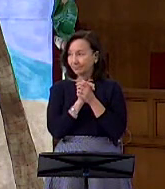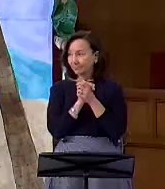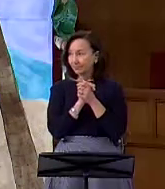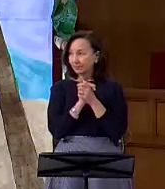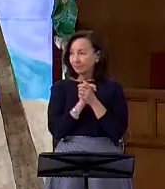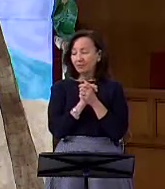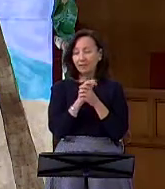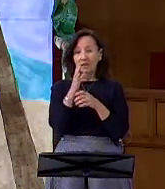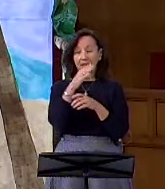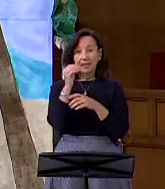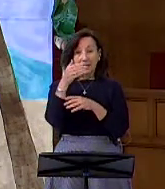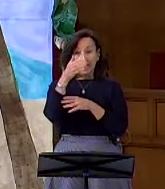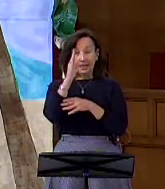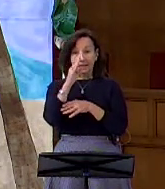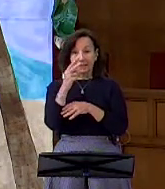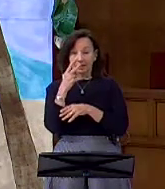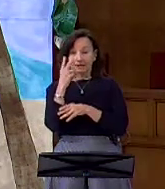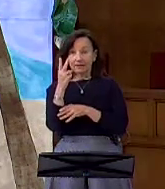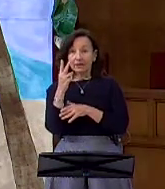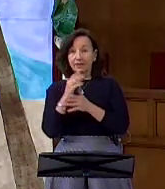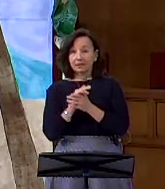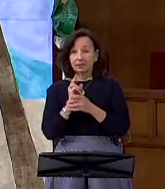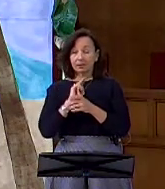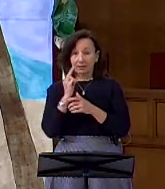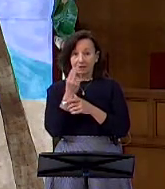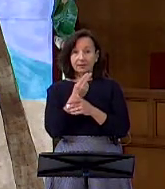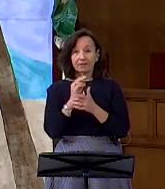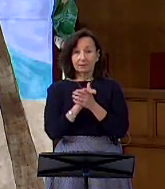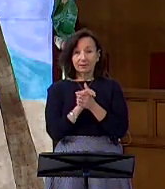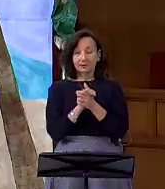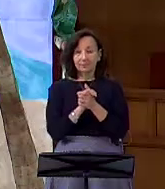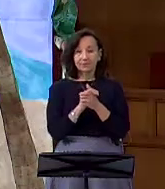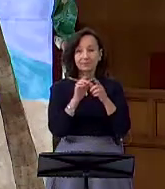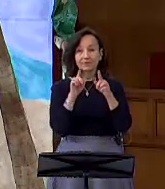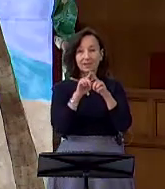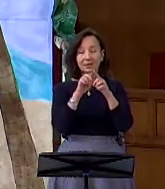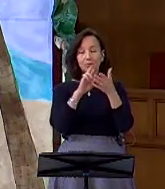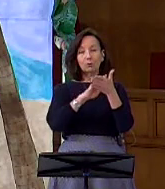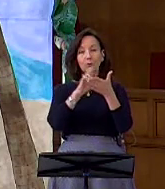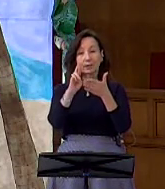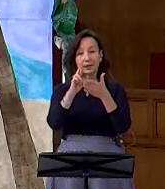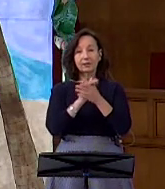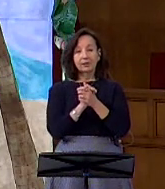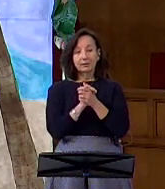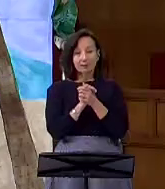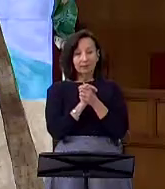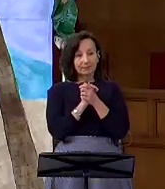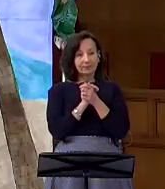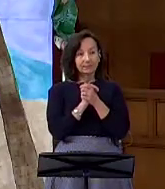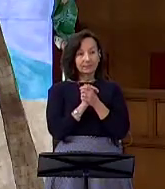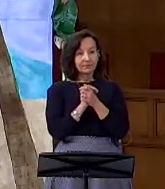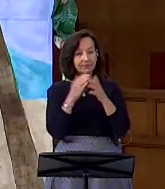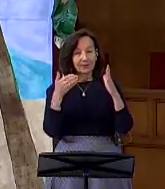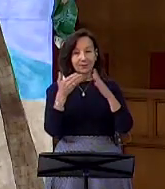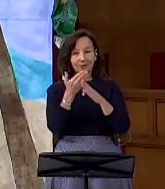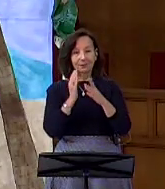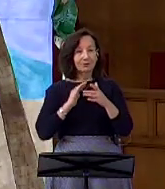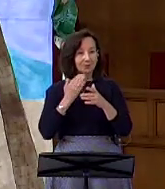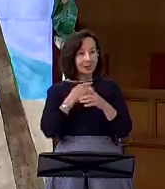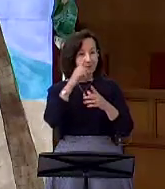And God sees us as righteous through our